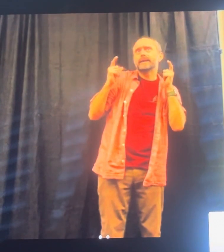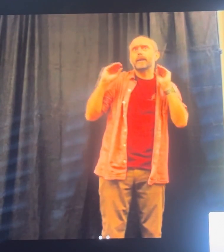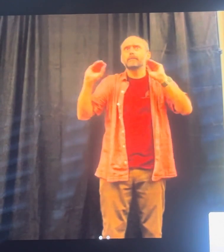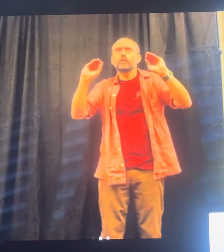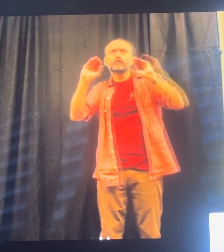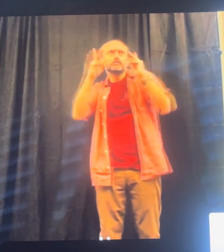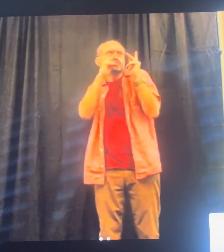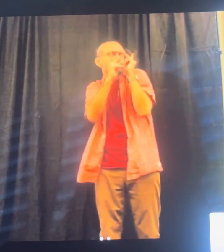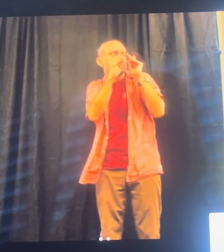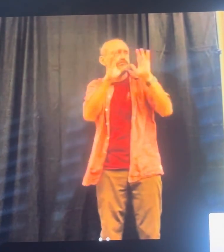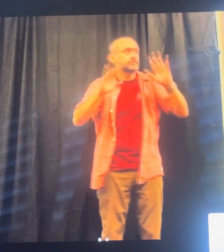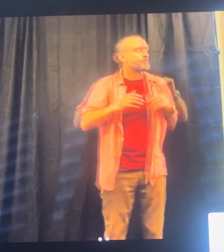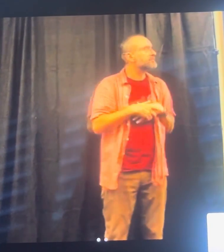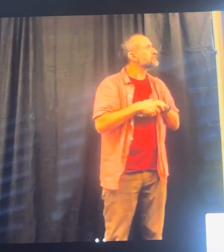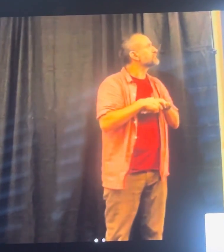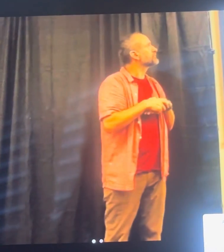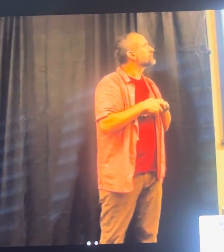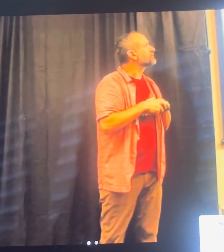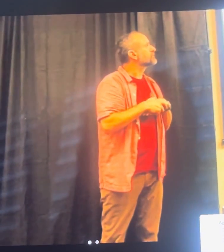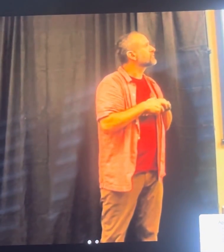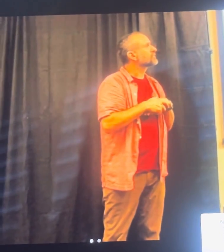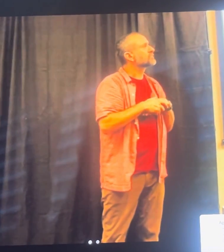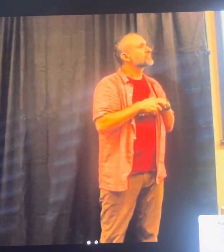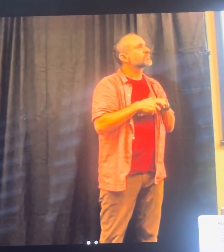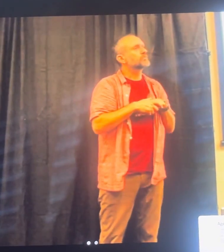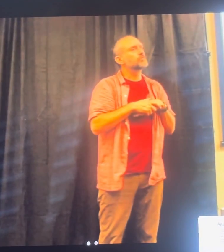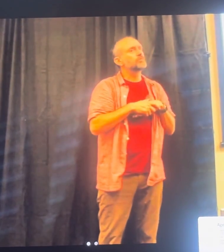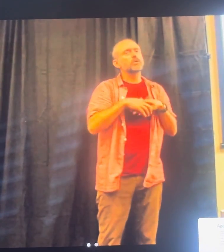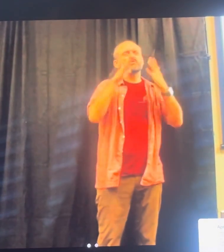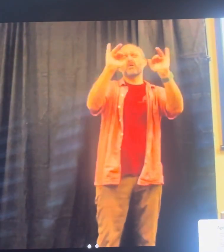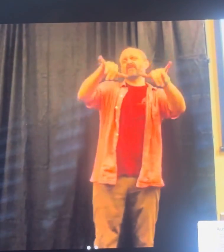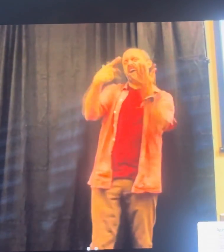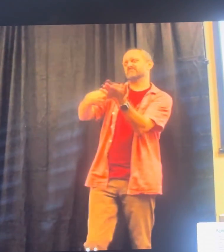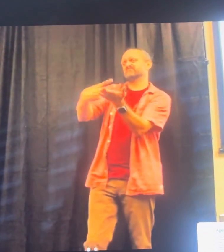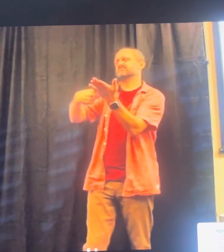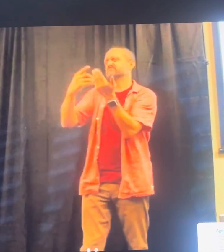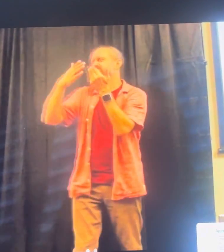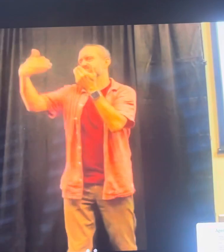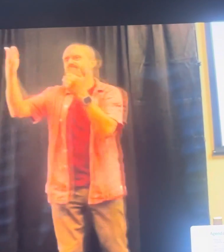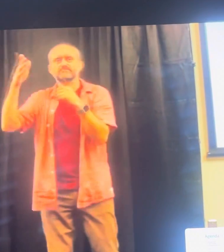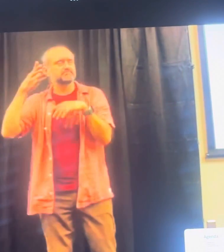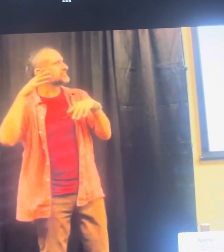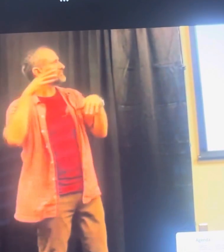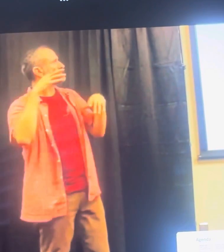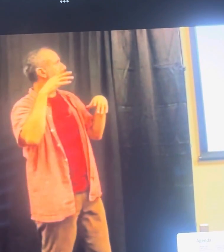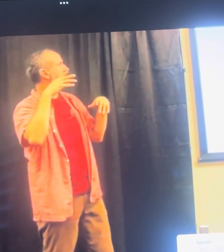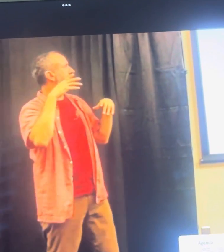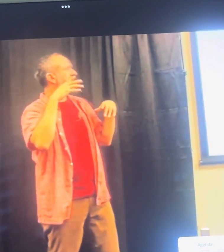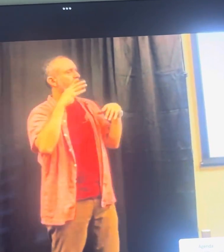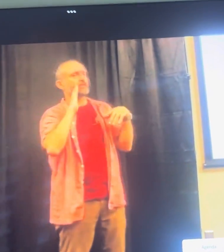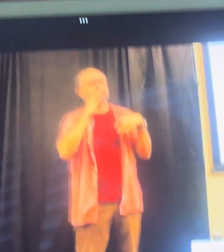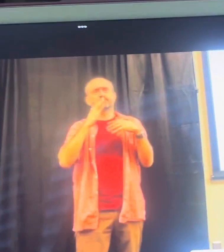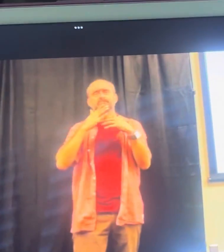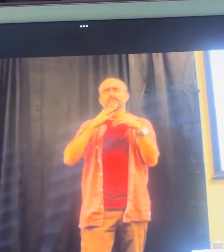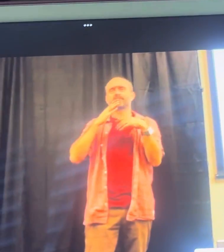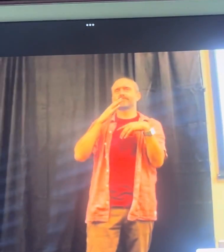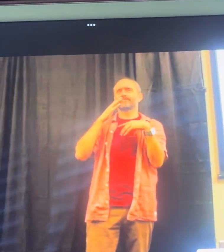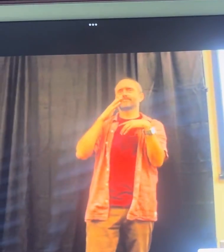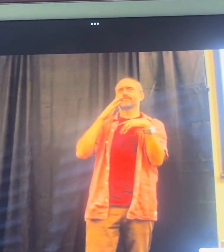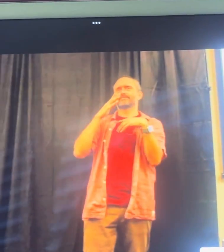Adults, and how adults have kind of their language models for kids. But anyways, we will discuss that from here on